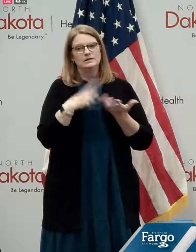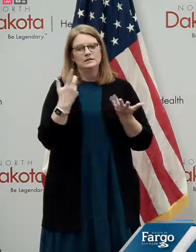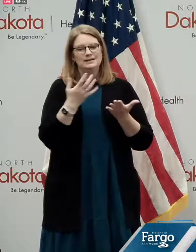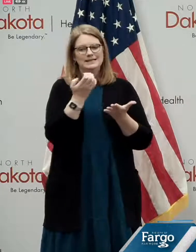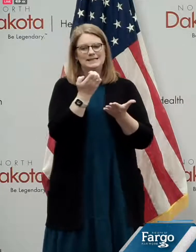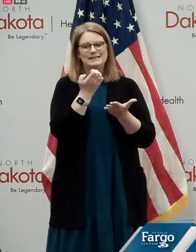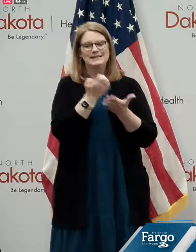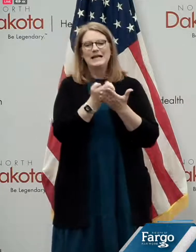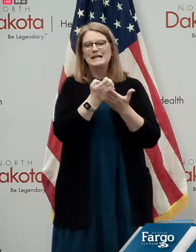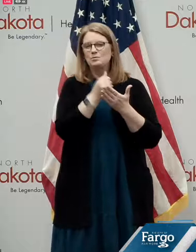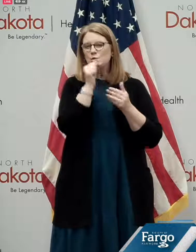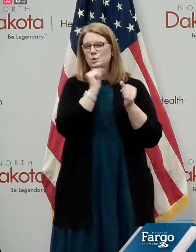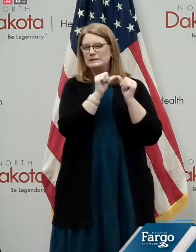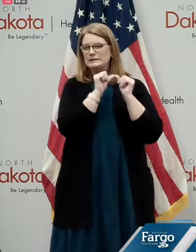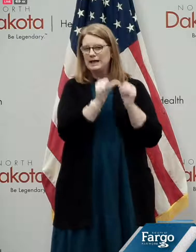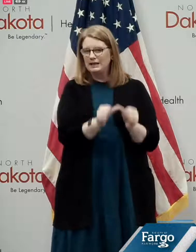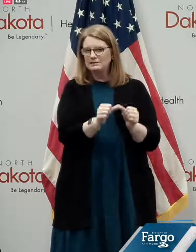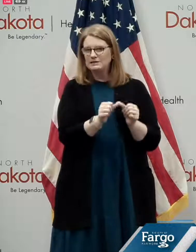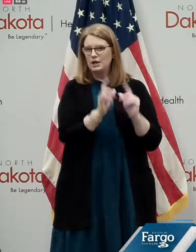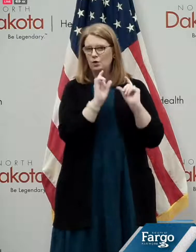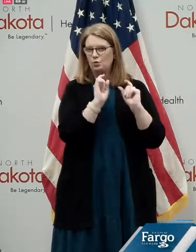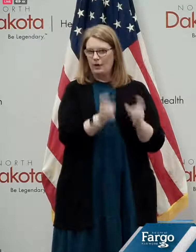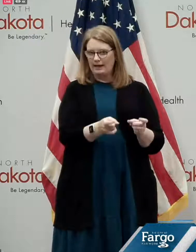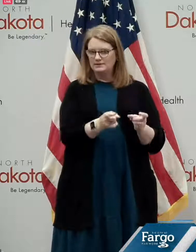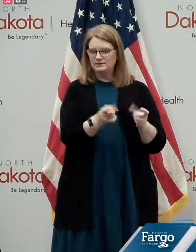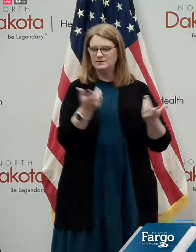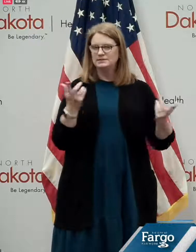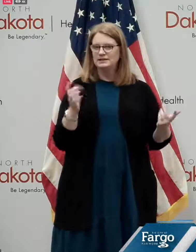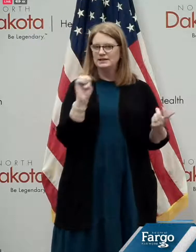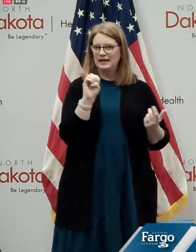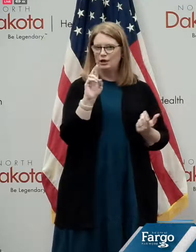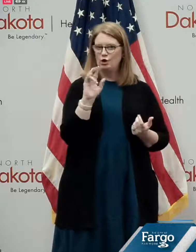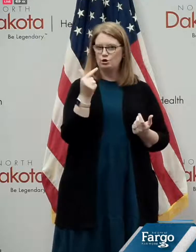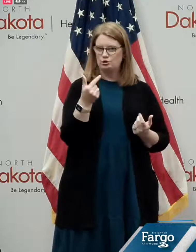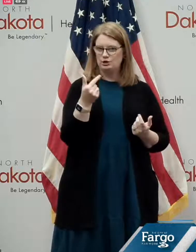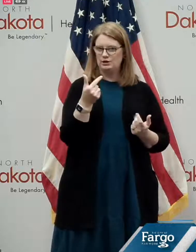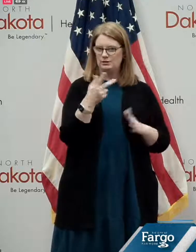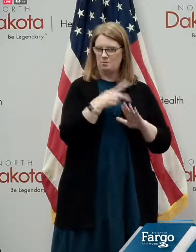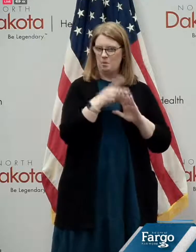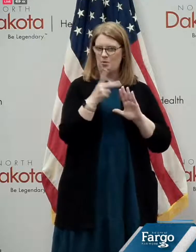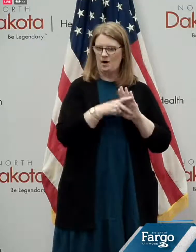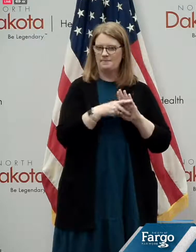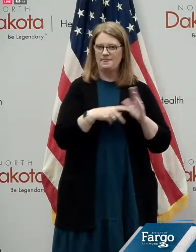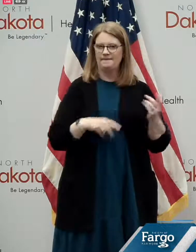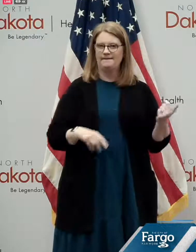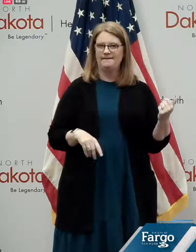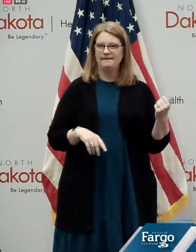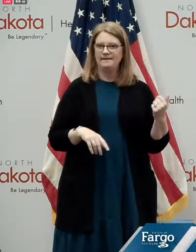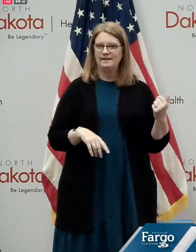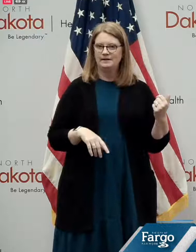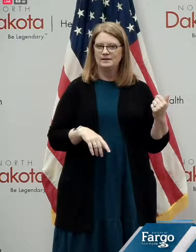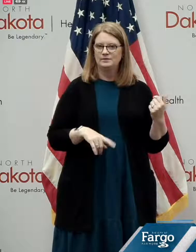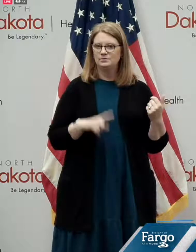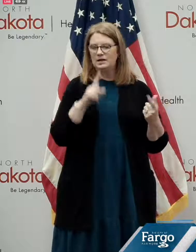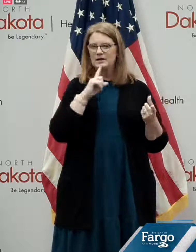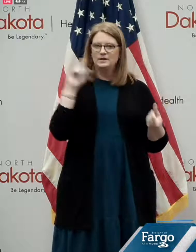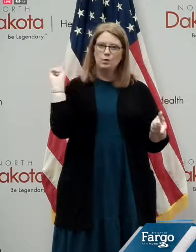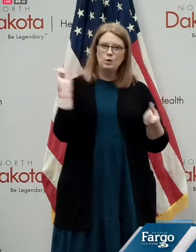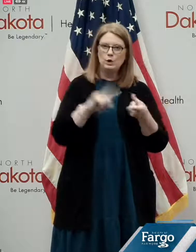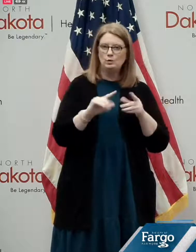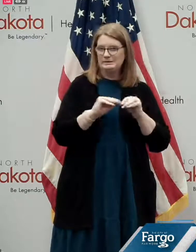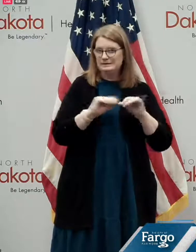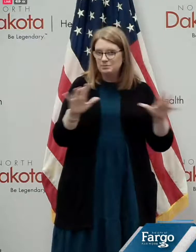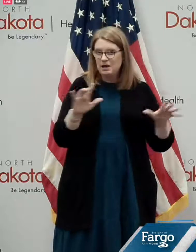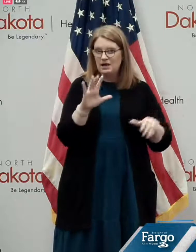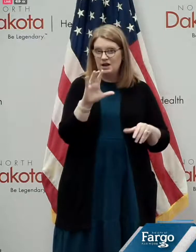economic resiliency grants, or the ERG program. And as we fight to reduce the spread of COVID-19, we know